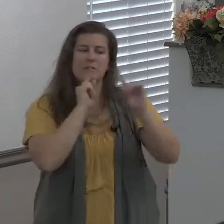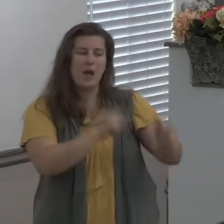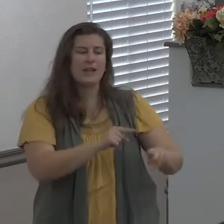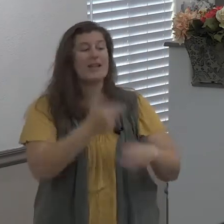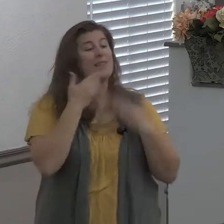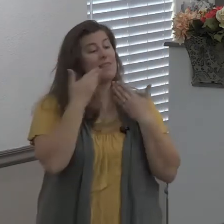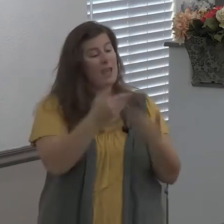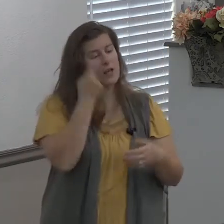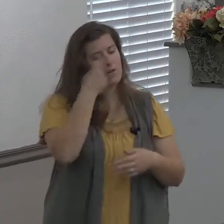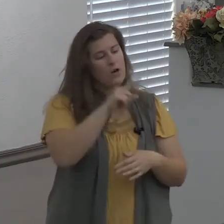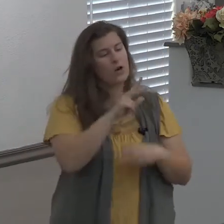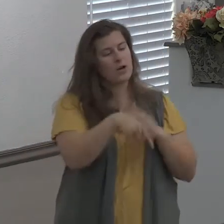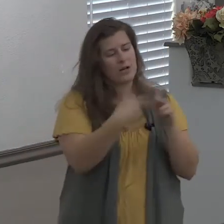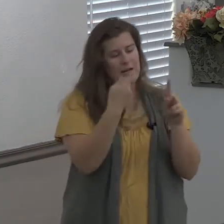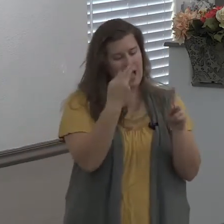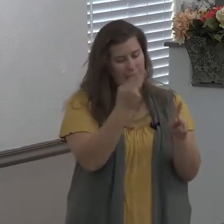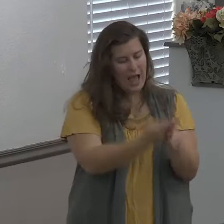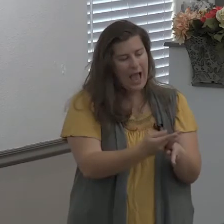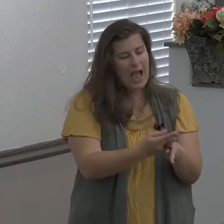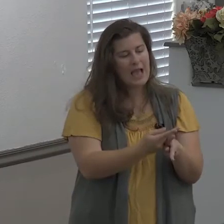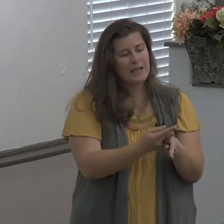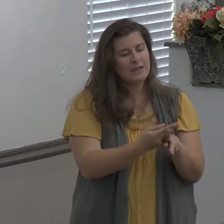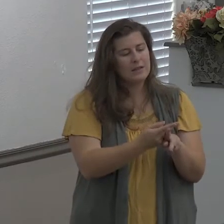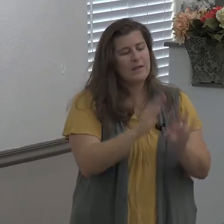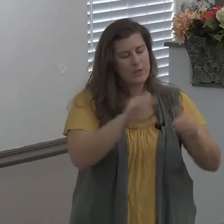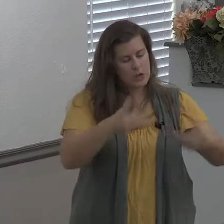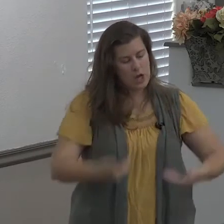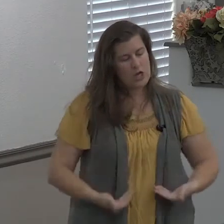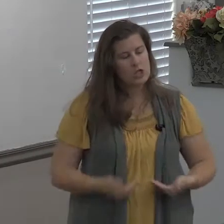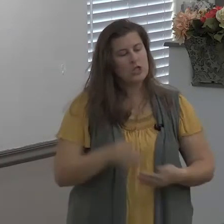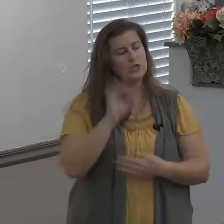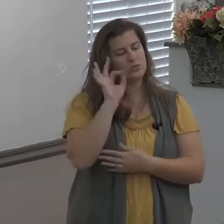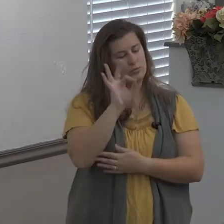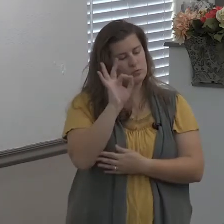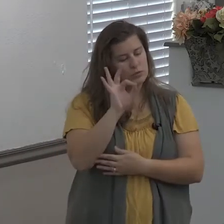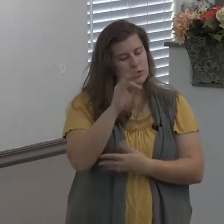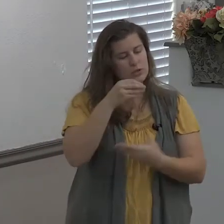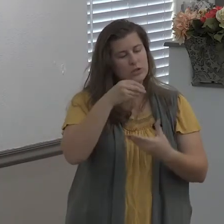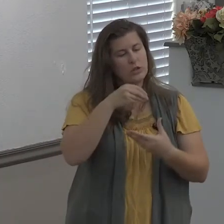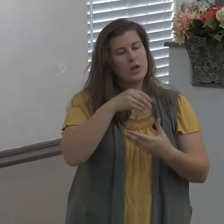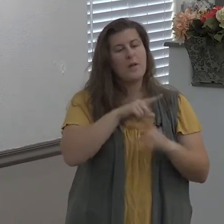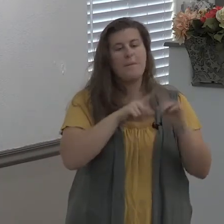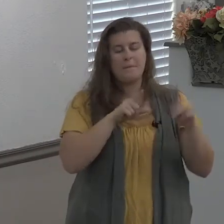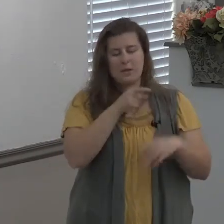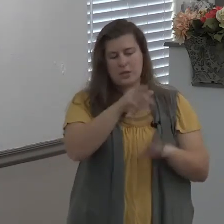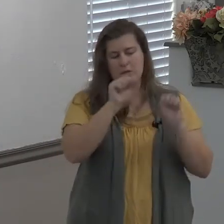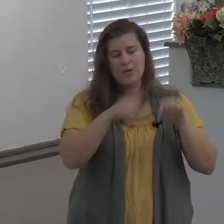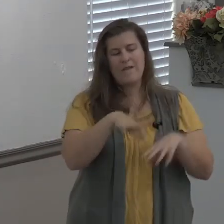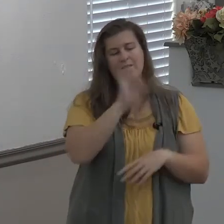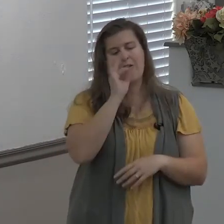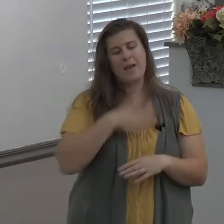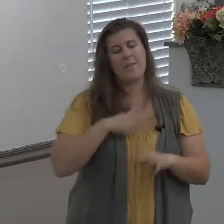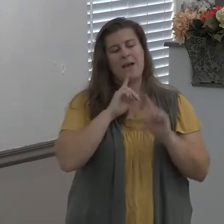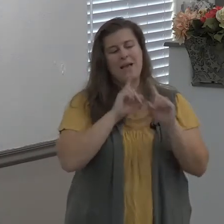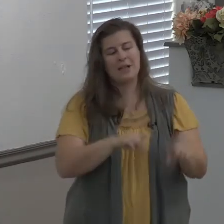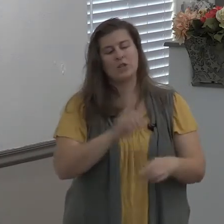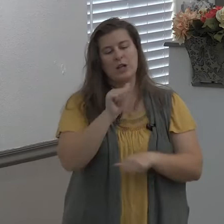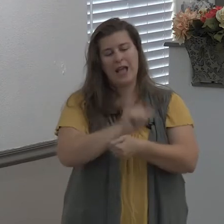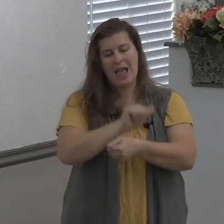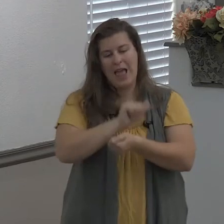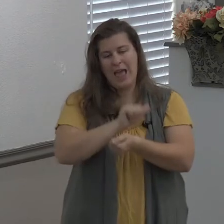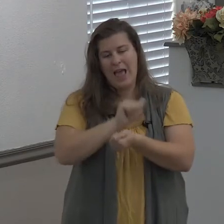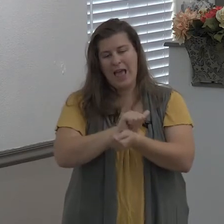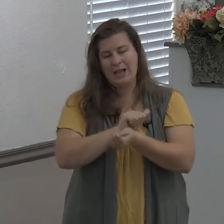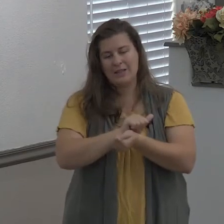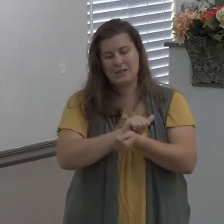Here's Mr. Spurgeon's letter. Dear Mr. Barnum, thank you for your kind invitation to lecture in your circus tents in America.